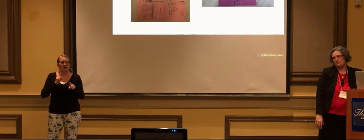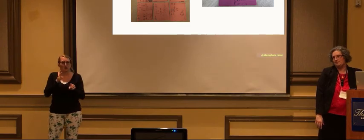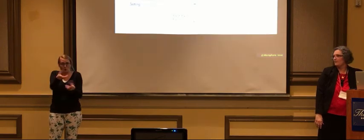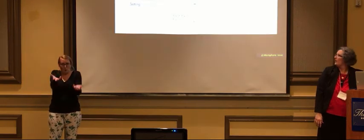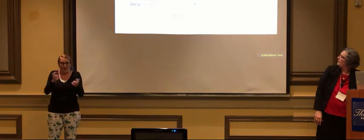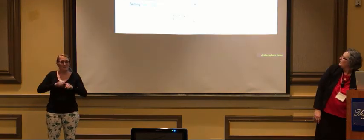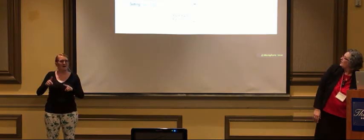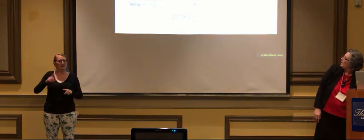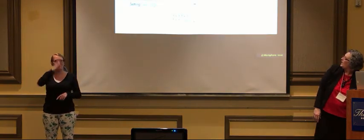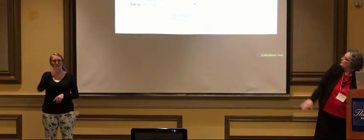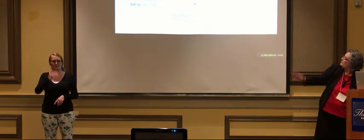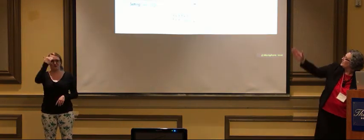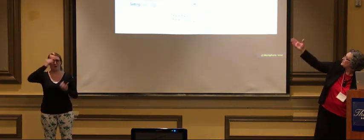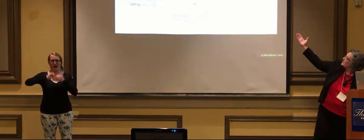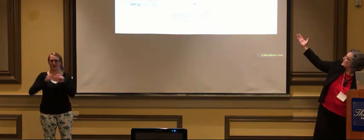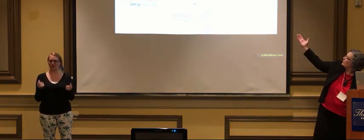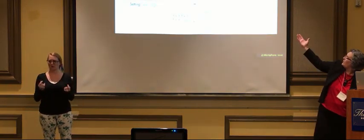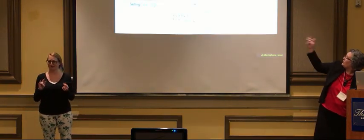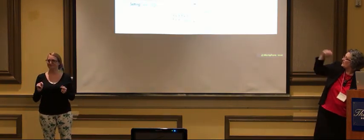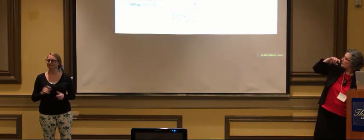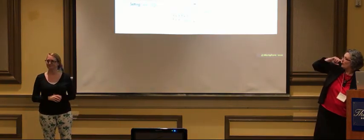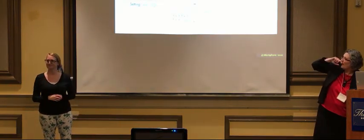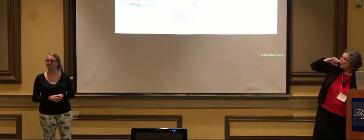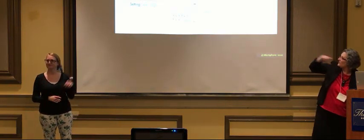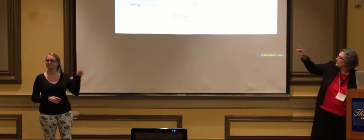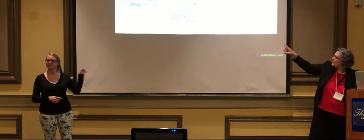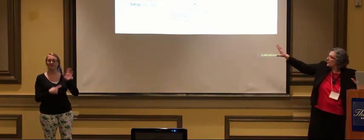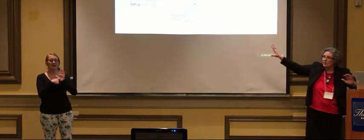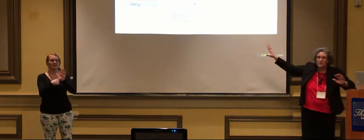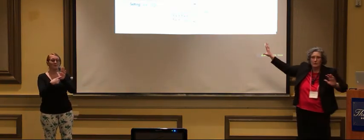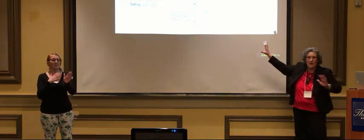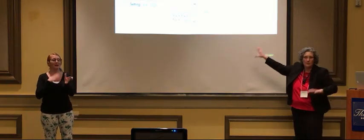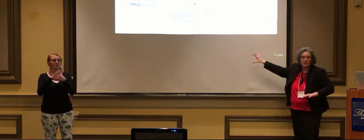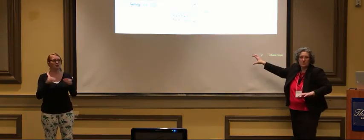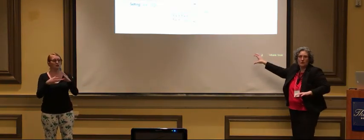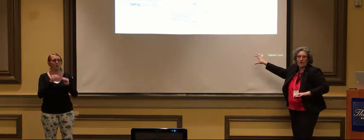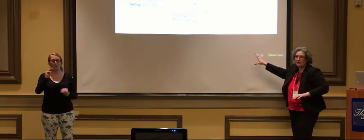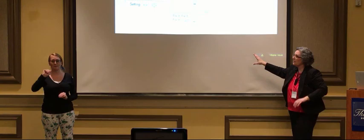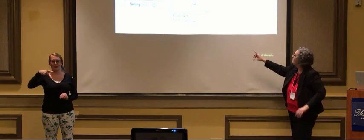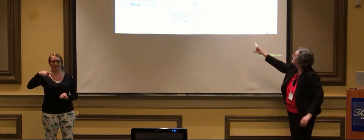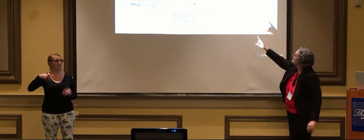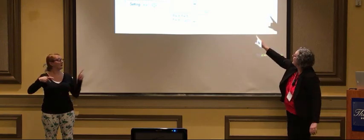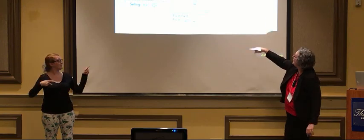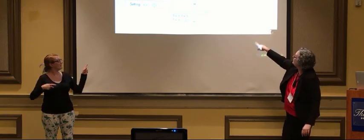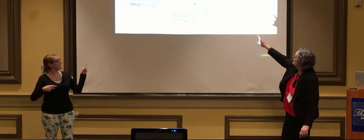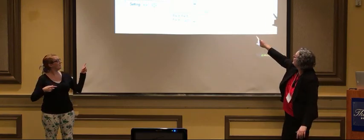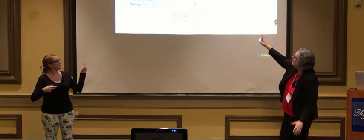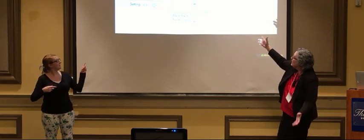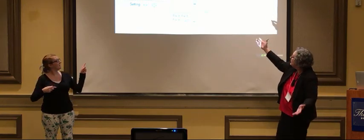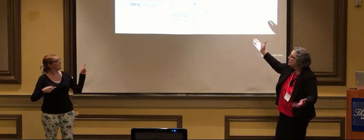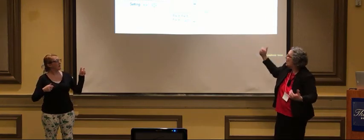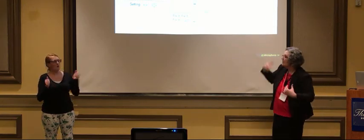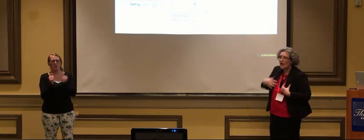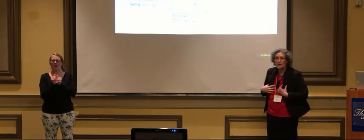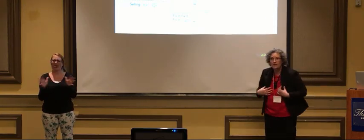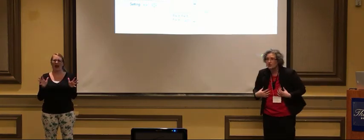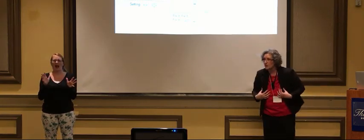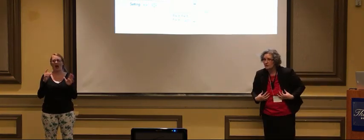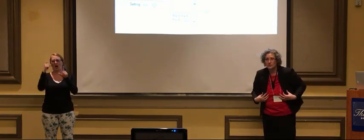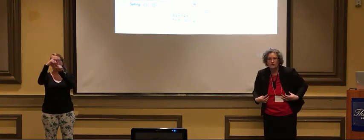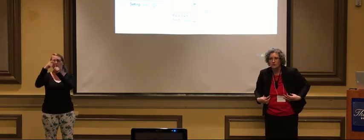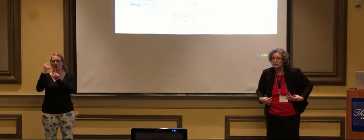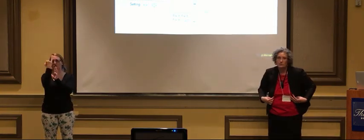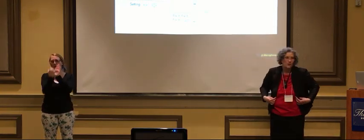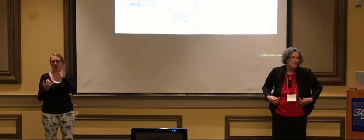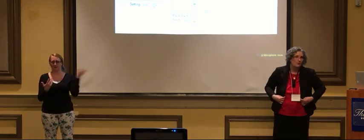how to do. Here's an example of my story map, a little bit closer without so much stuff in it. And I'll be happy to